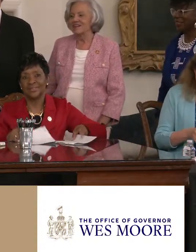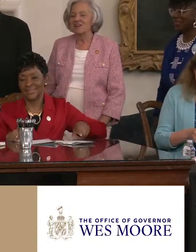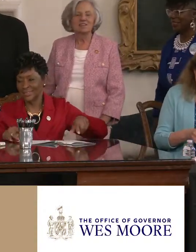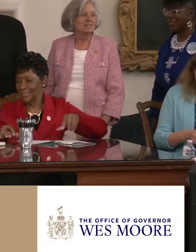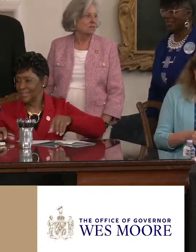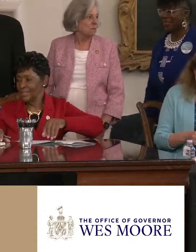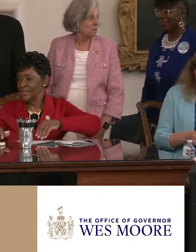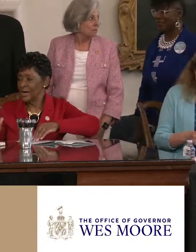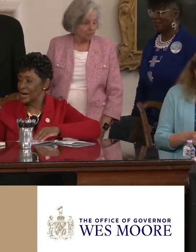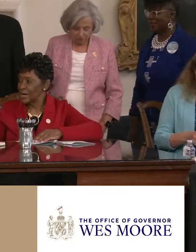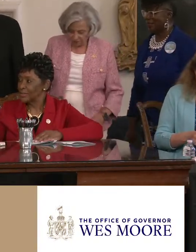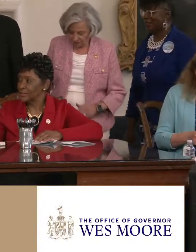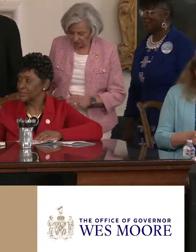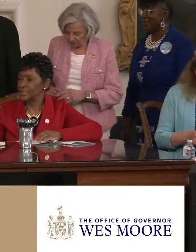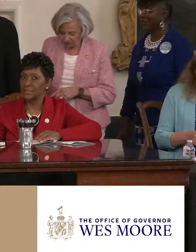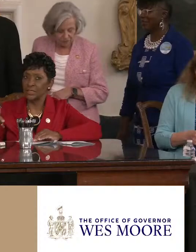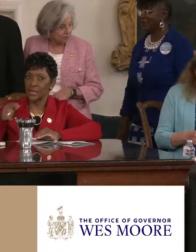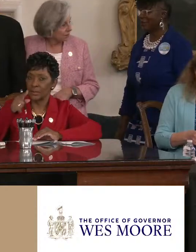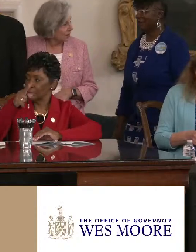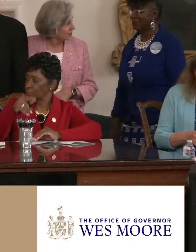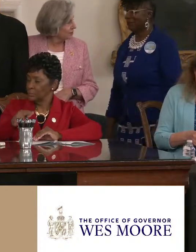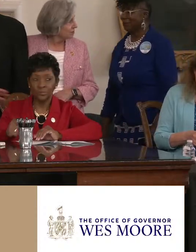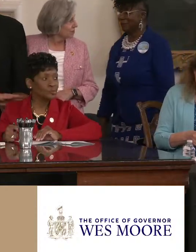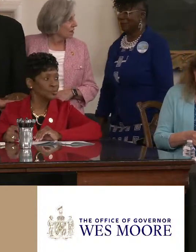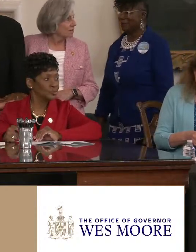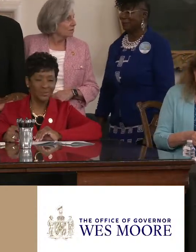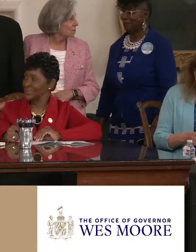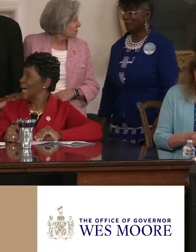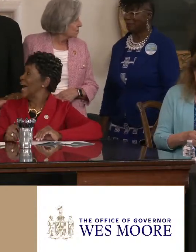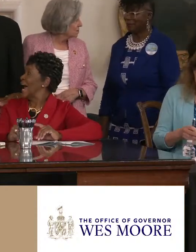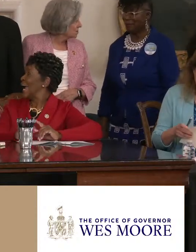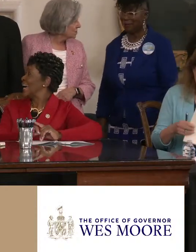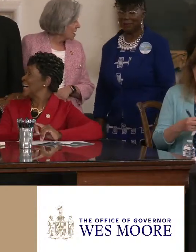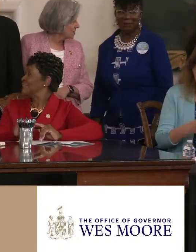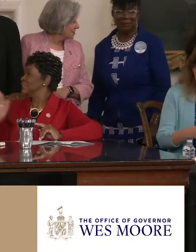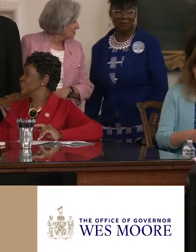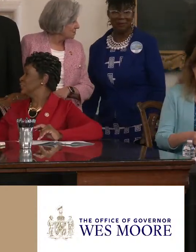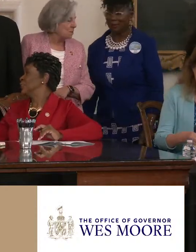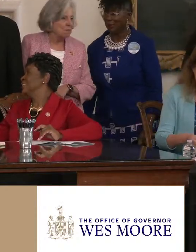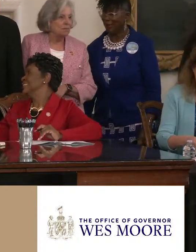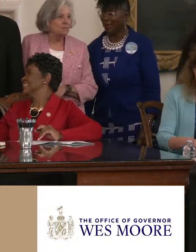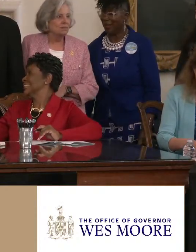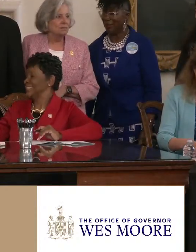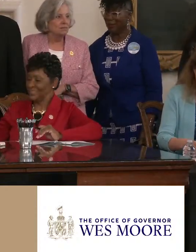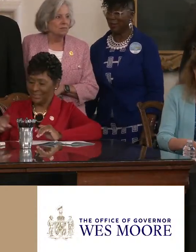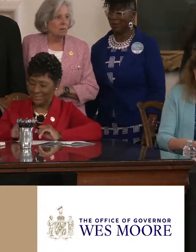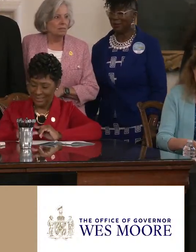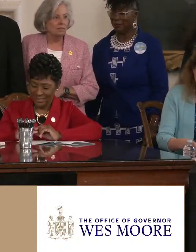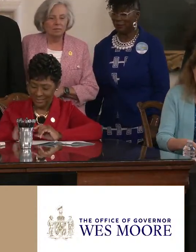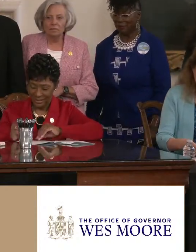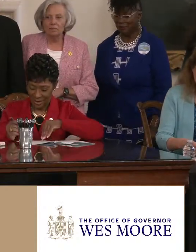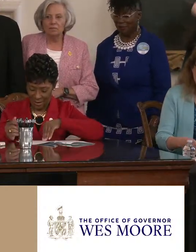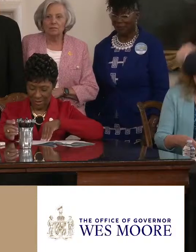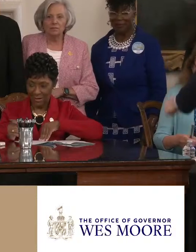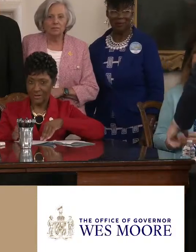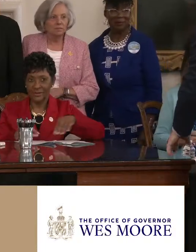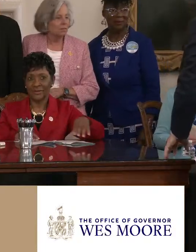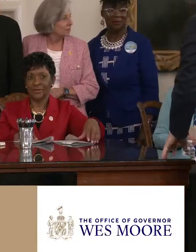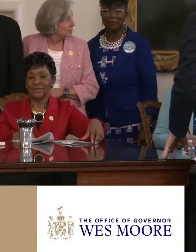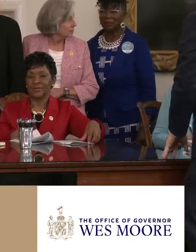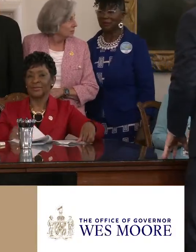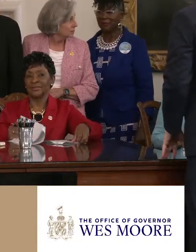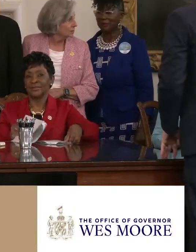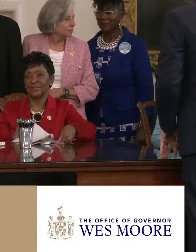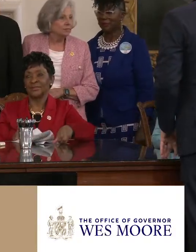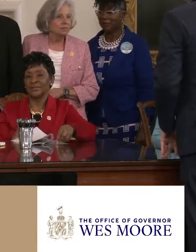Okay, let's squeeze in the second row, please. Squeeze in the second row. You can come around behind the sponsors here. Come around behind, please.